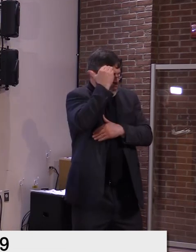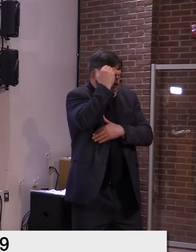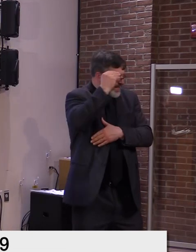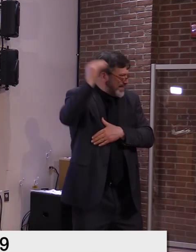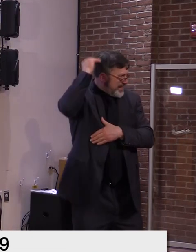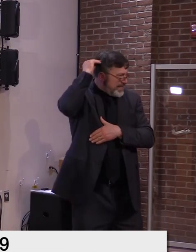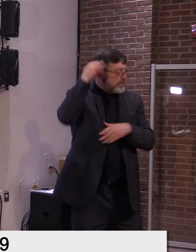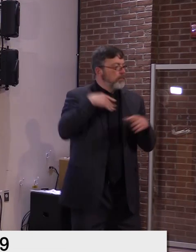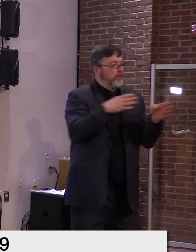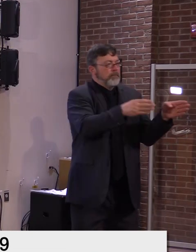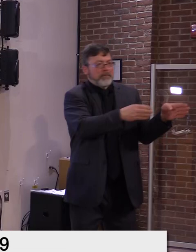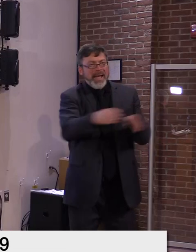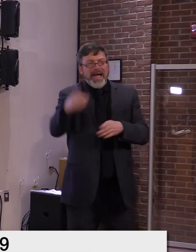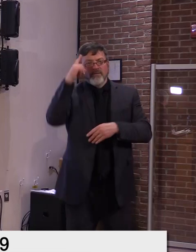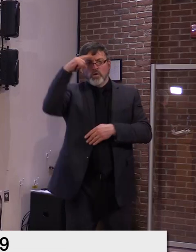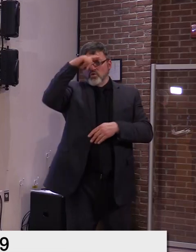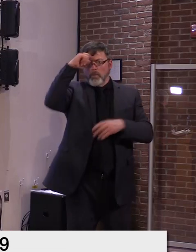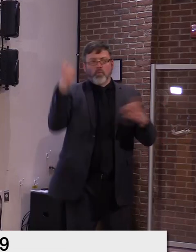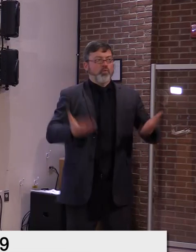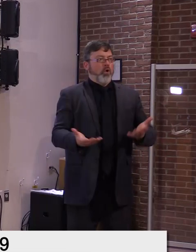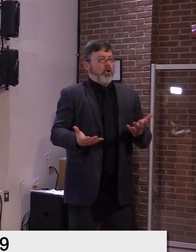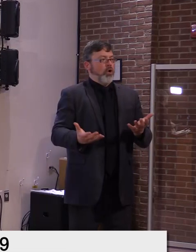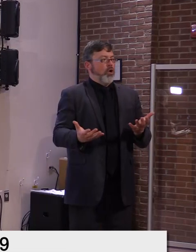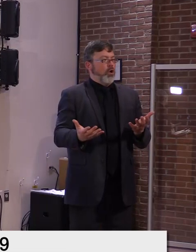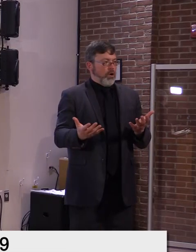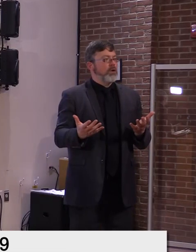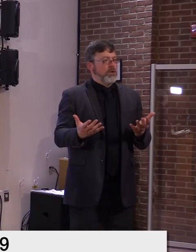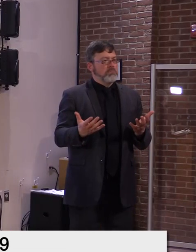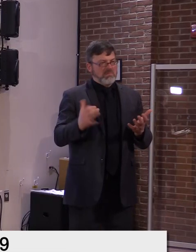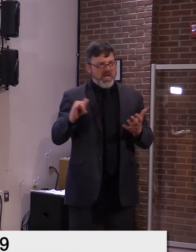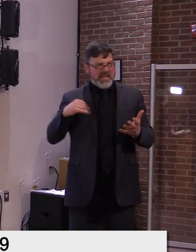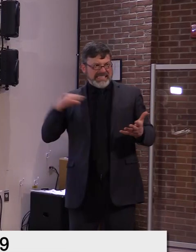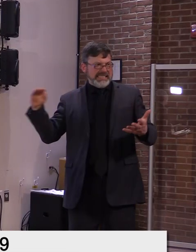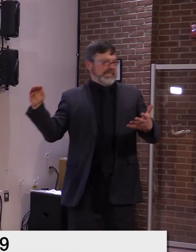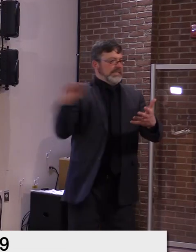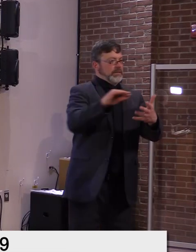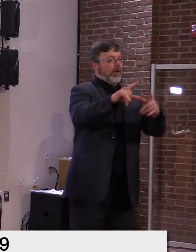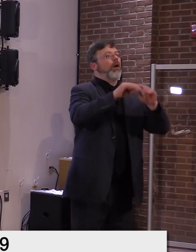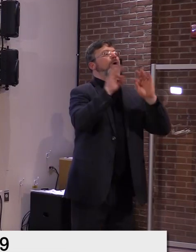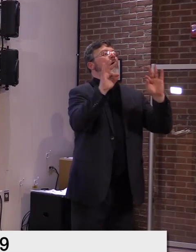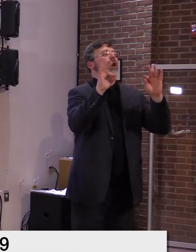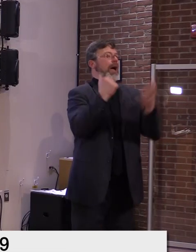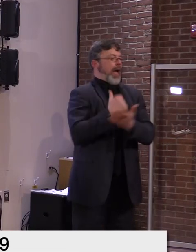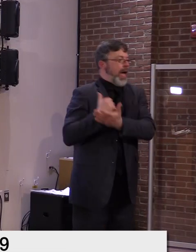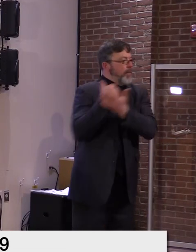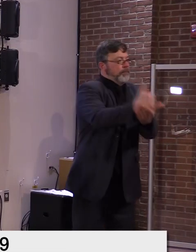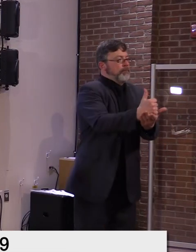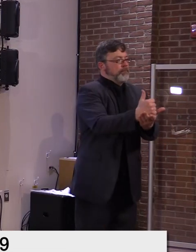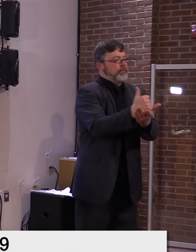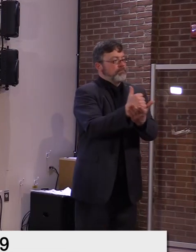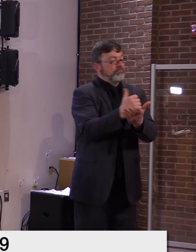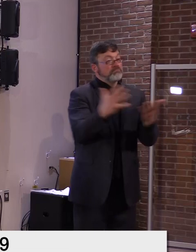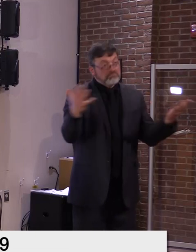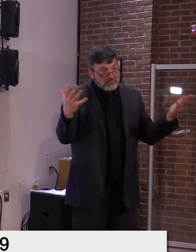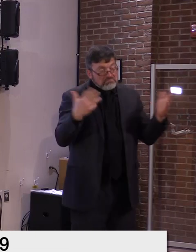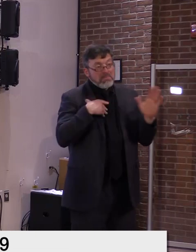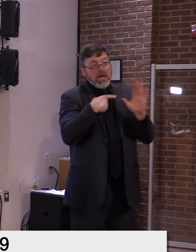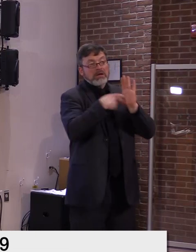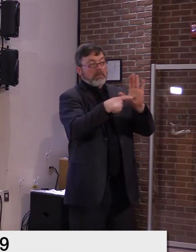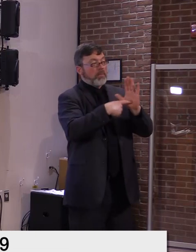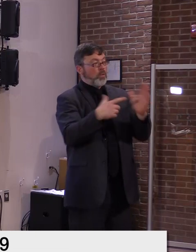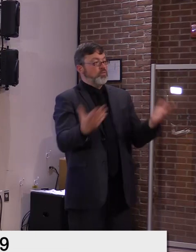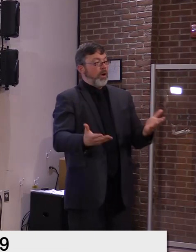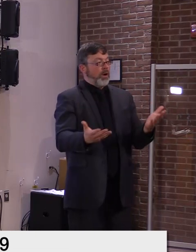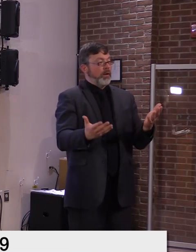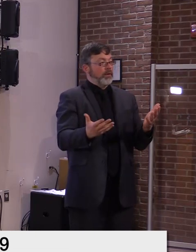planning to think about these partnerships. Just as an example, one of the neat ways we're seeing this start to happen is